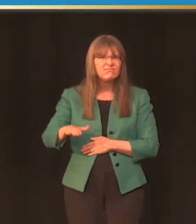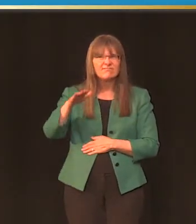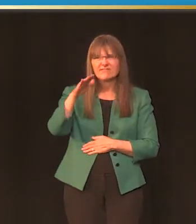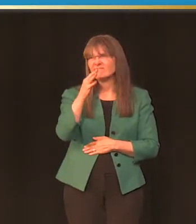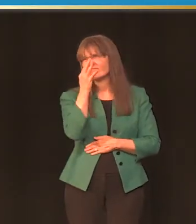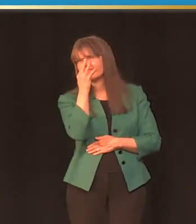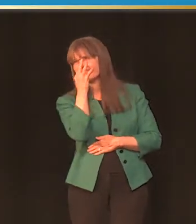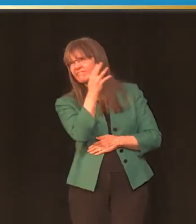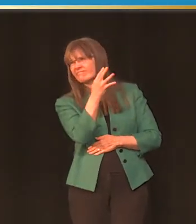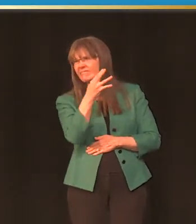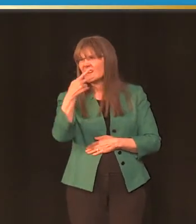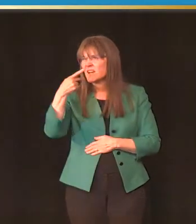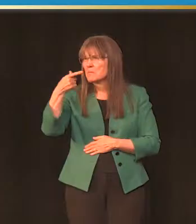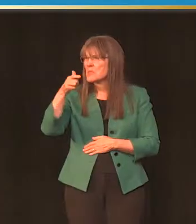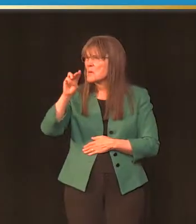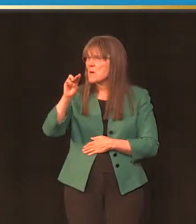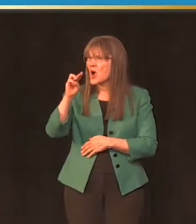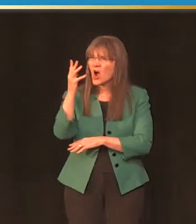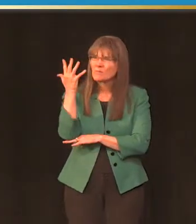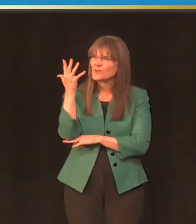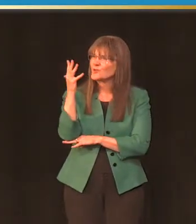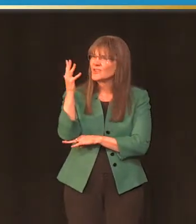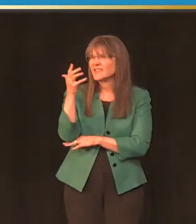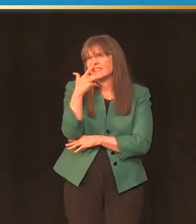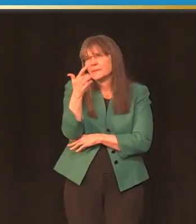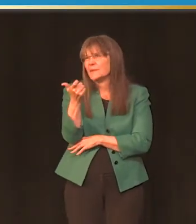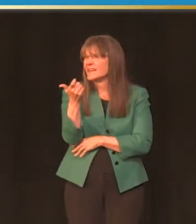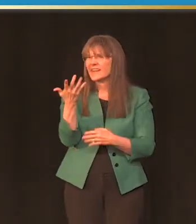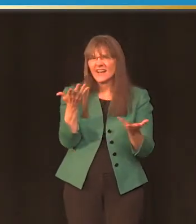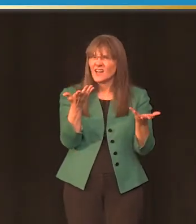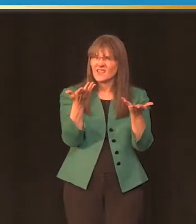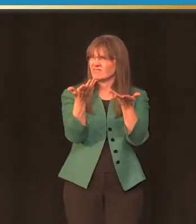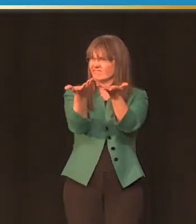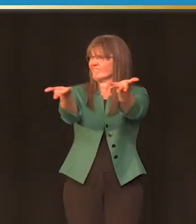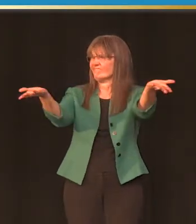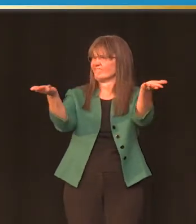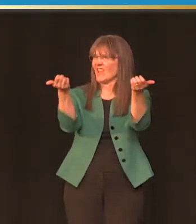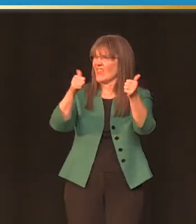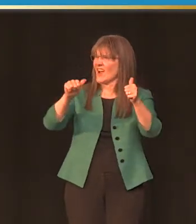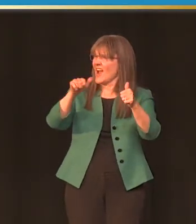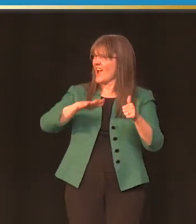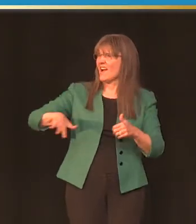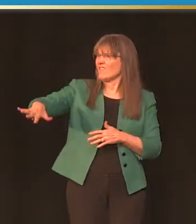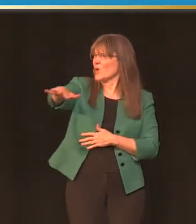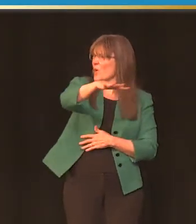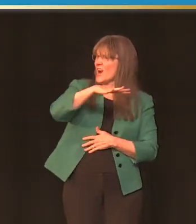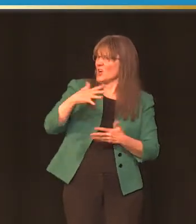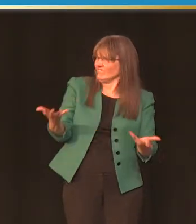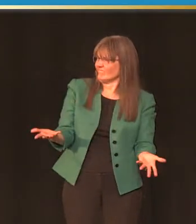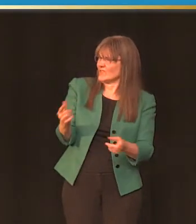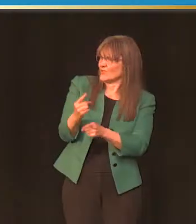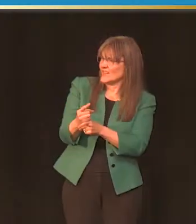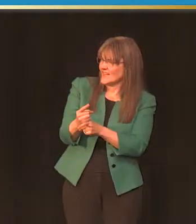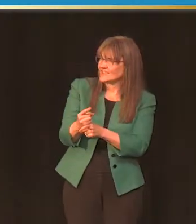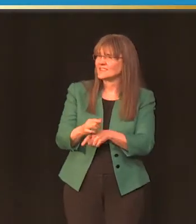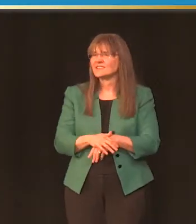Most of us have grown up seeing them, and we tend to ignore them because they're everywhere.